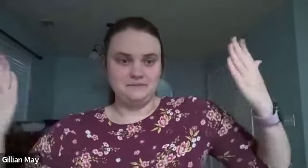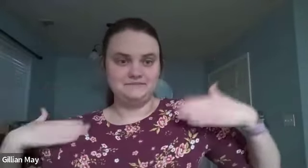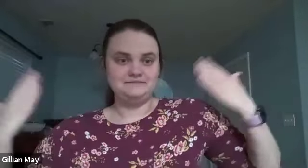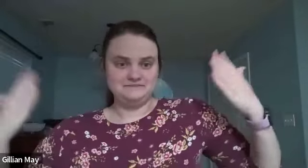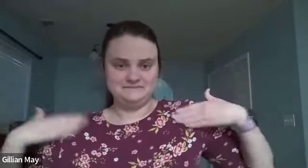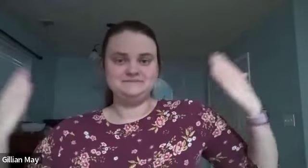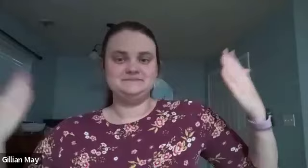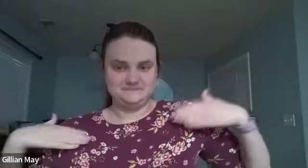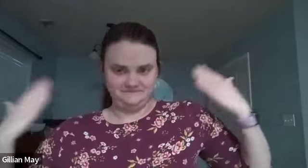Happy.